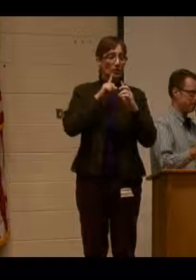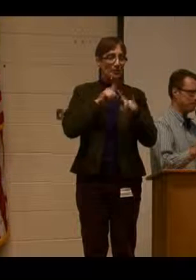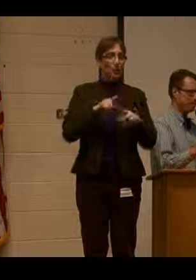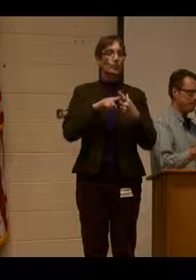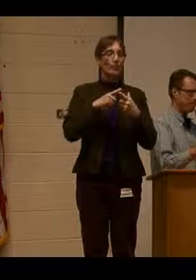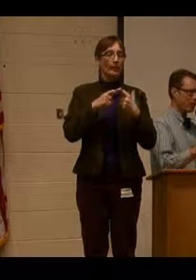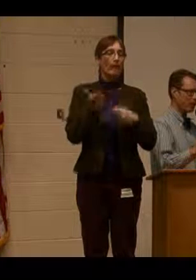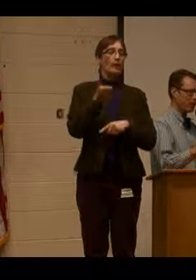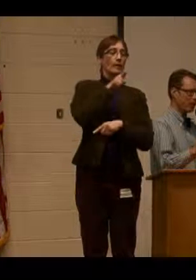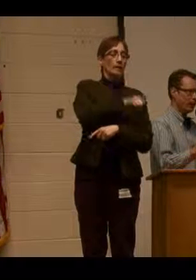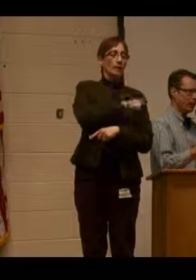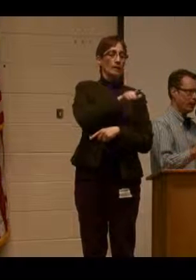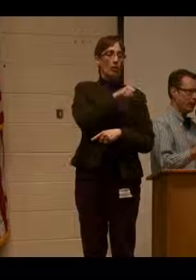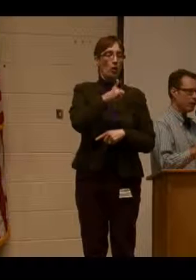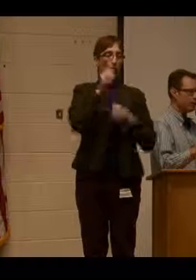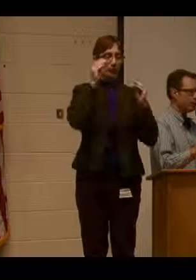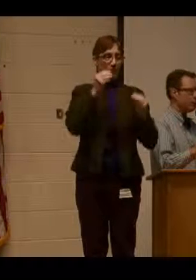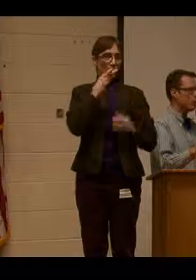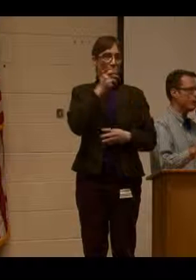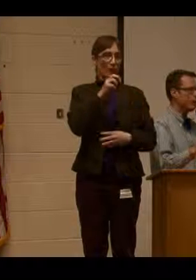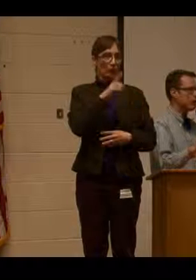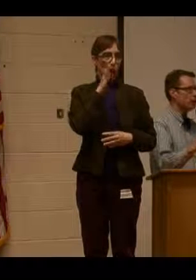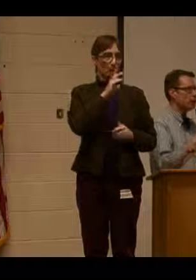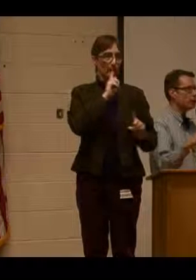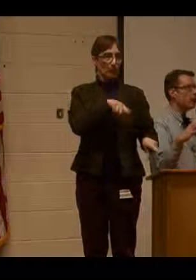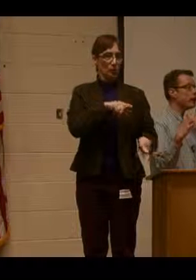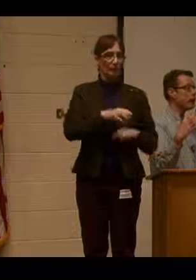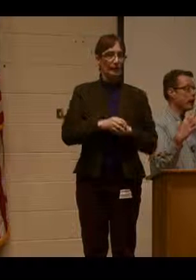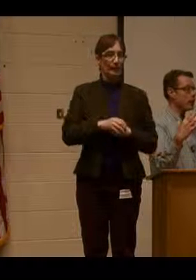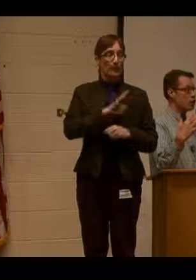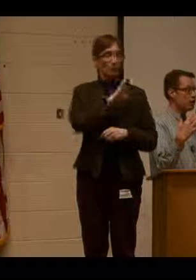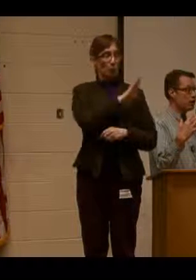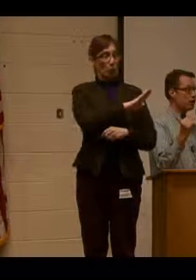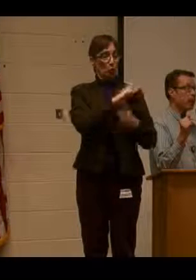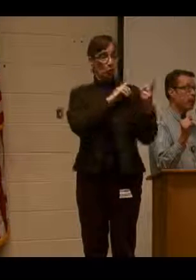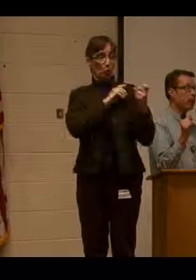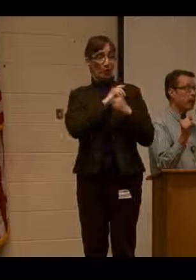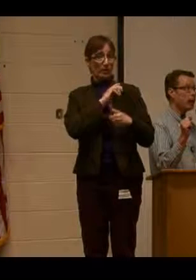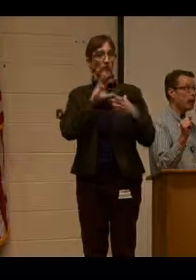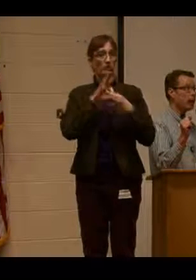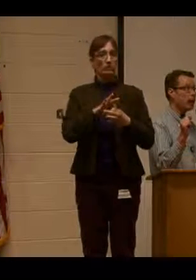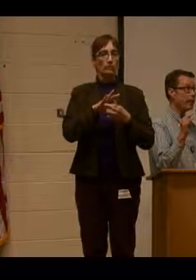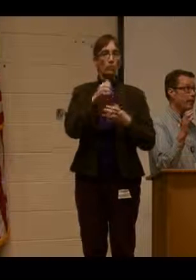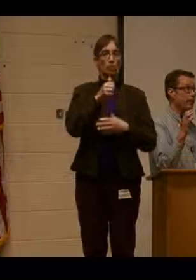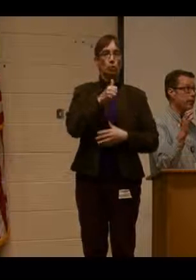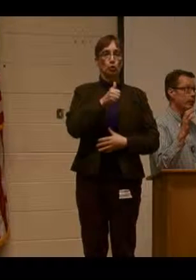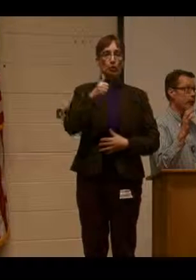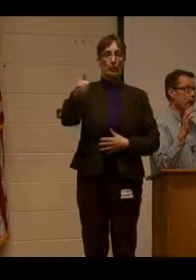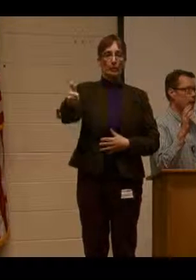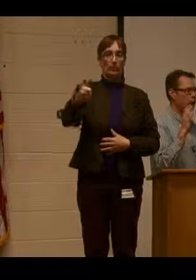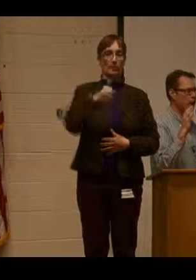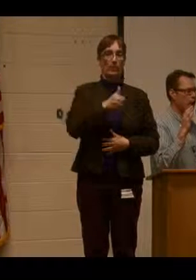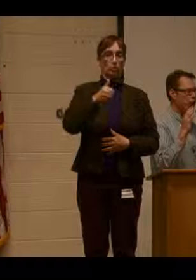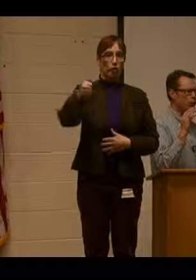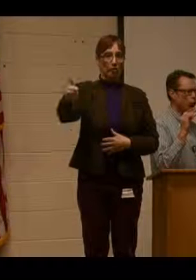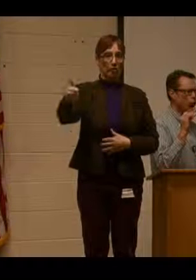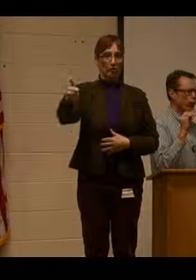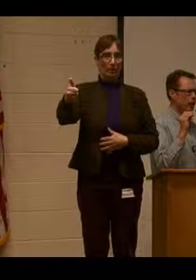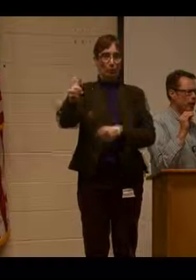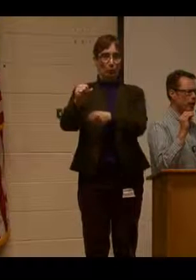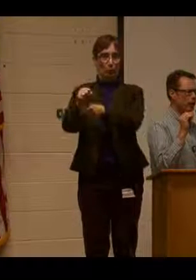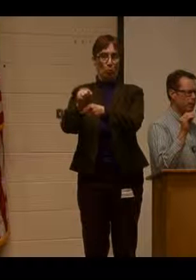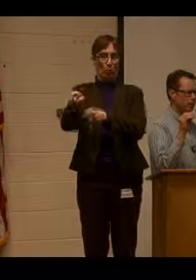The question was about transportation, and are you particularly talking